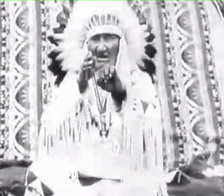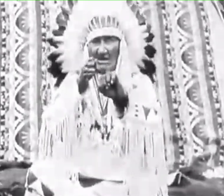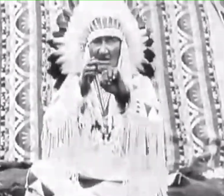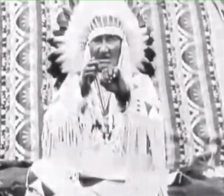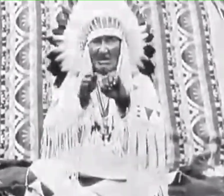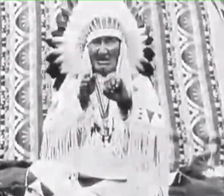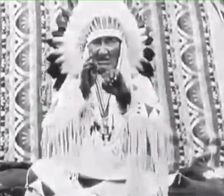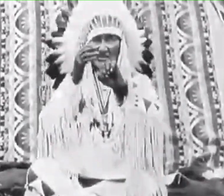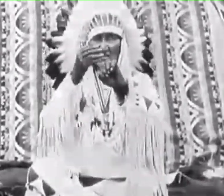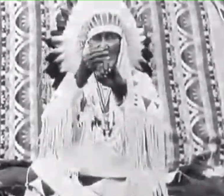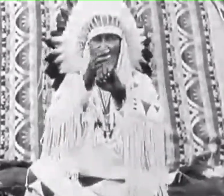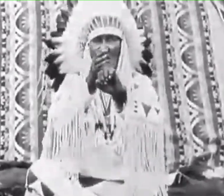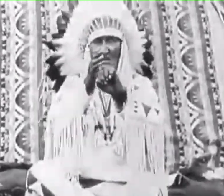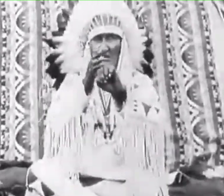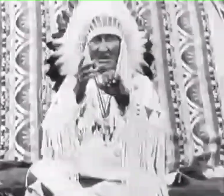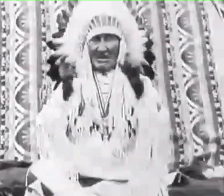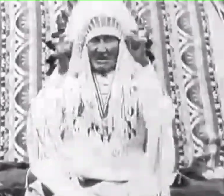Come straight, buffalo.